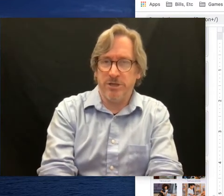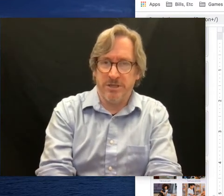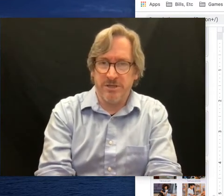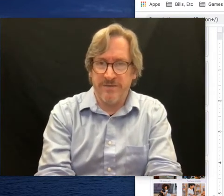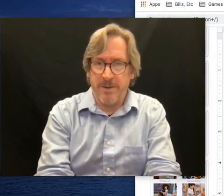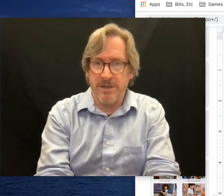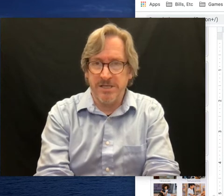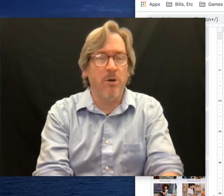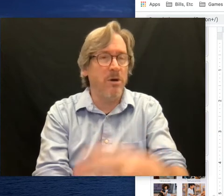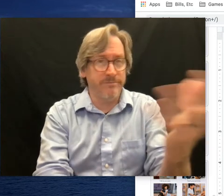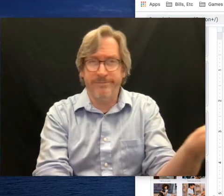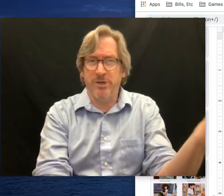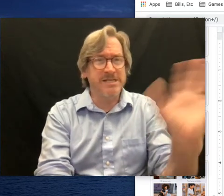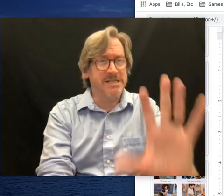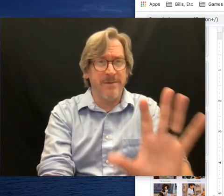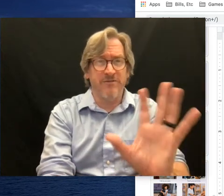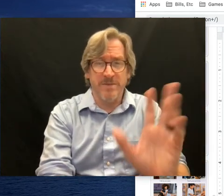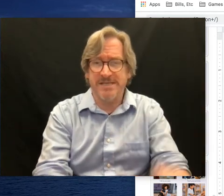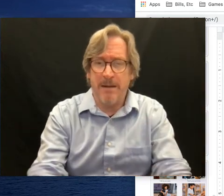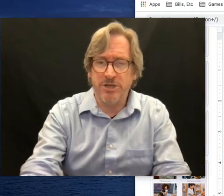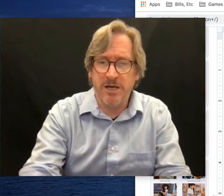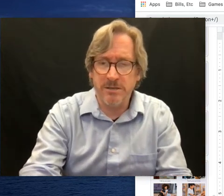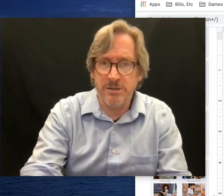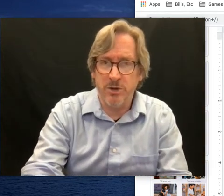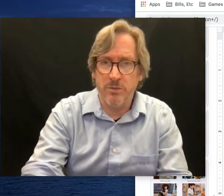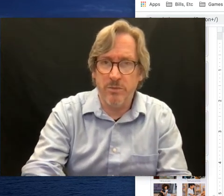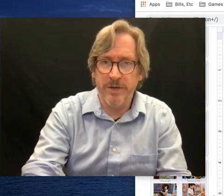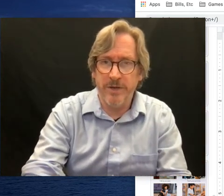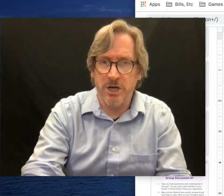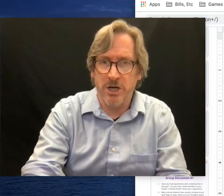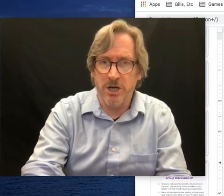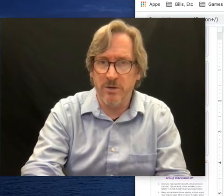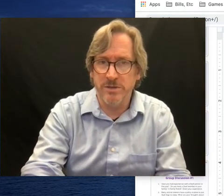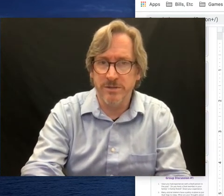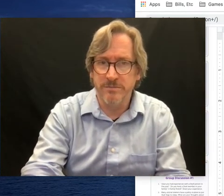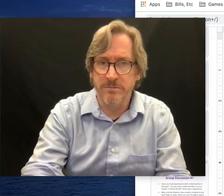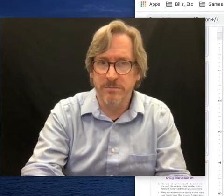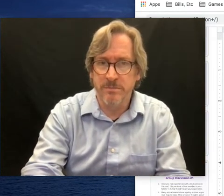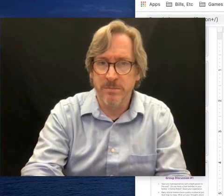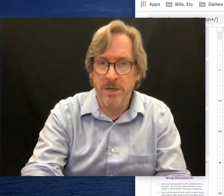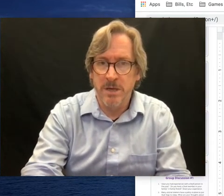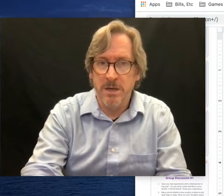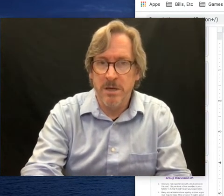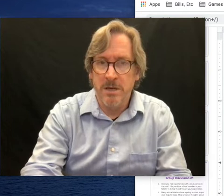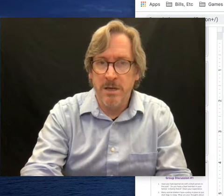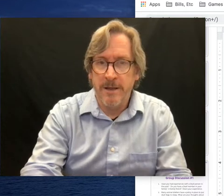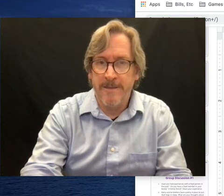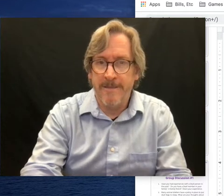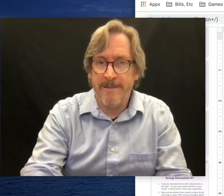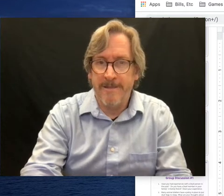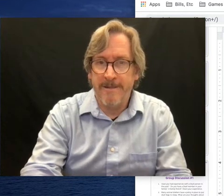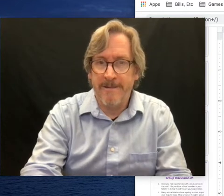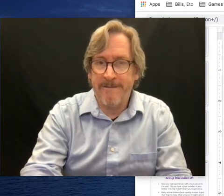many animal shelters have a policy. Oh, so this is coming from the snapshot. So we can talk about those.